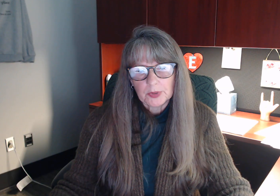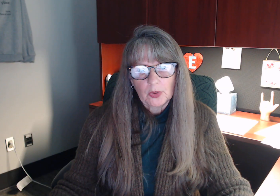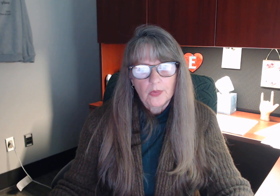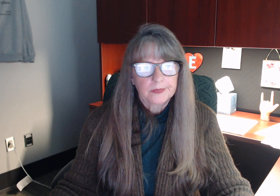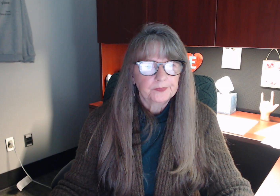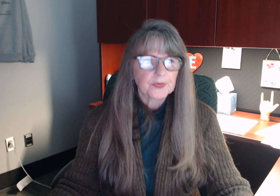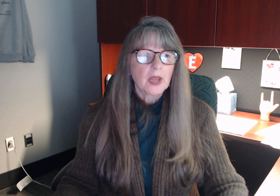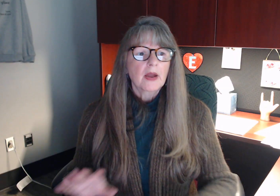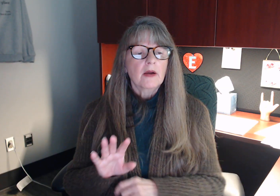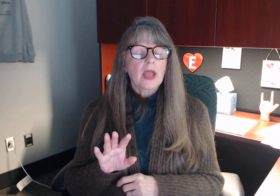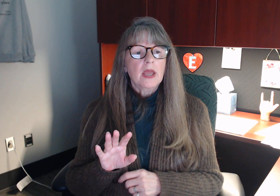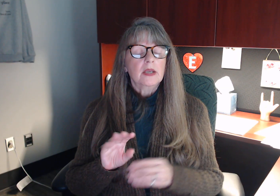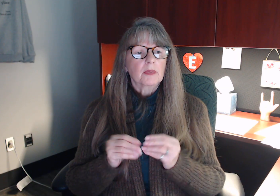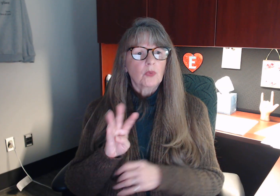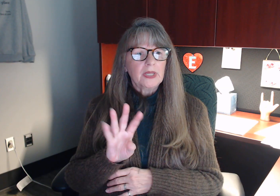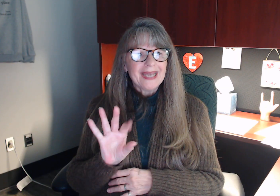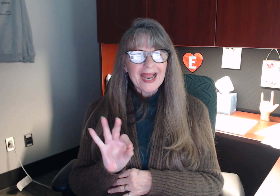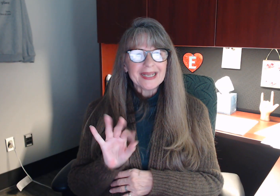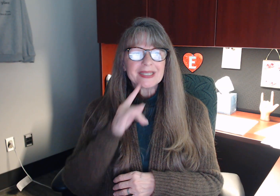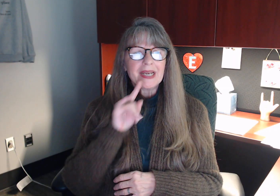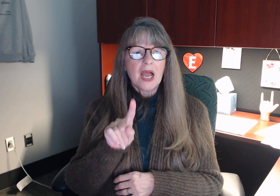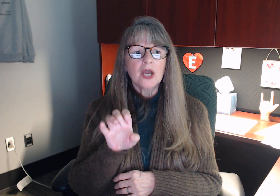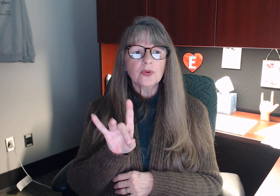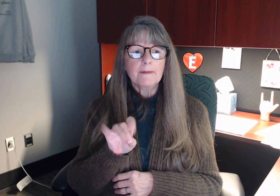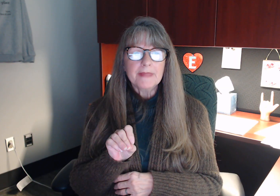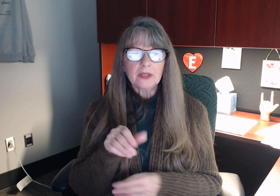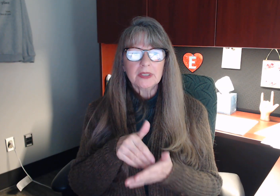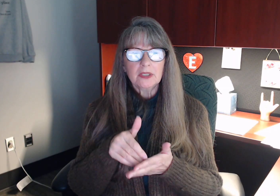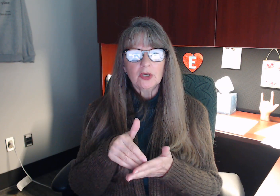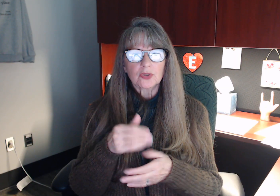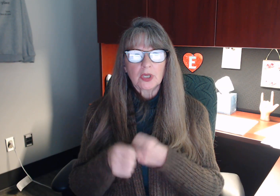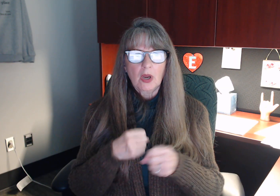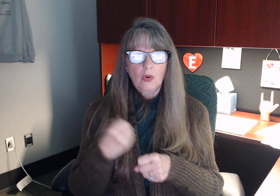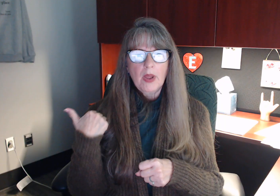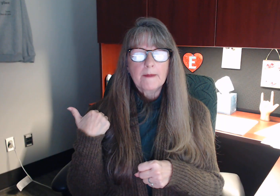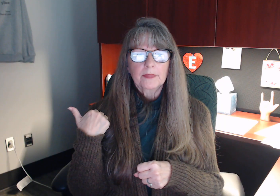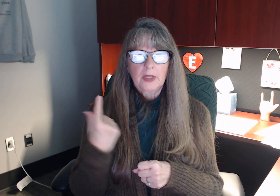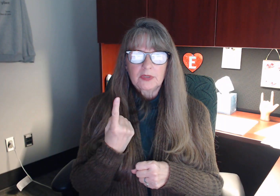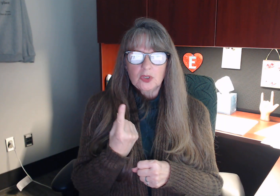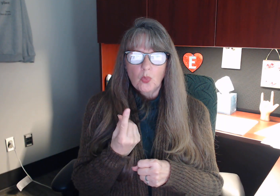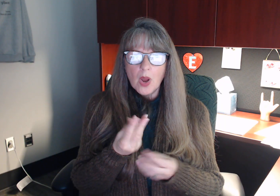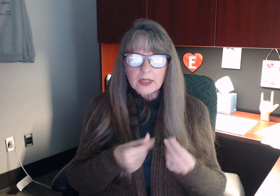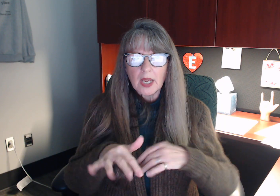cool. And number 49 is saying 100 million years ago, there's this one